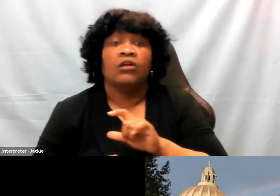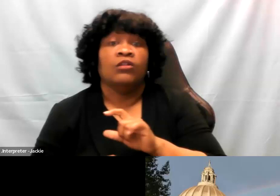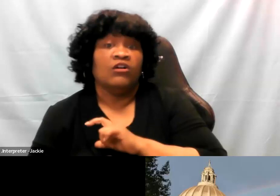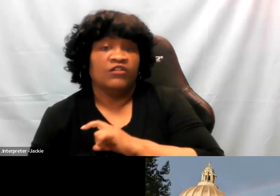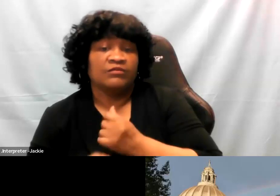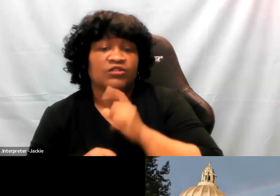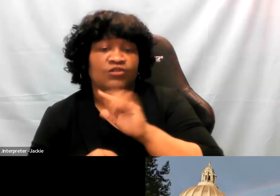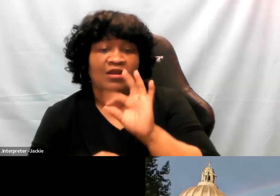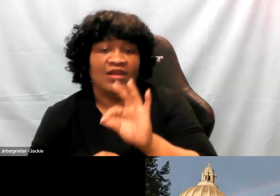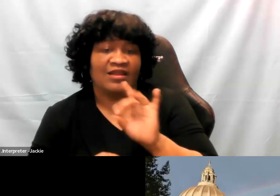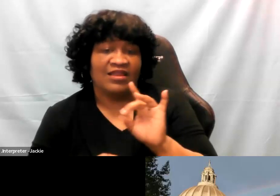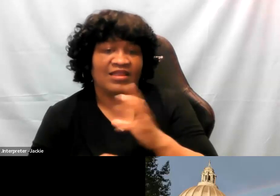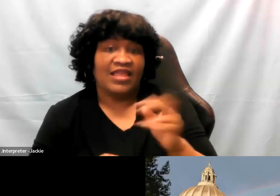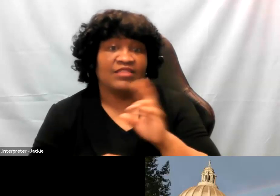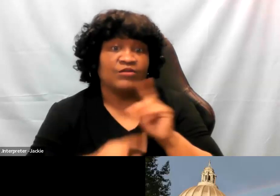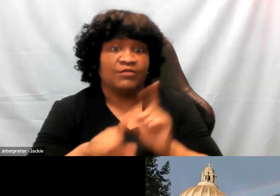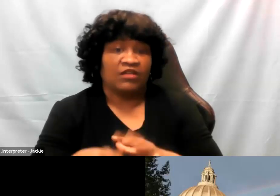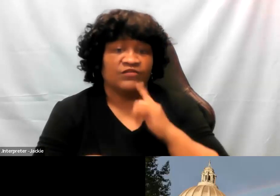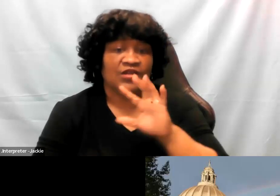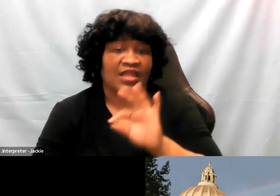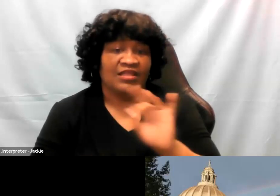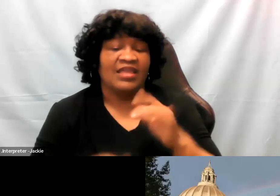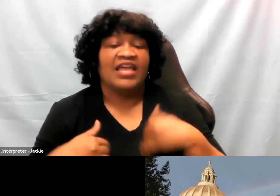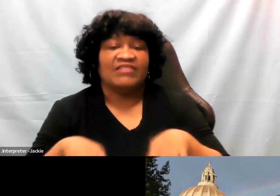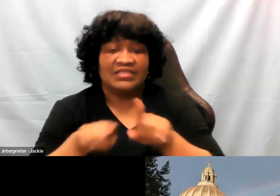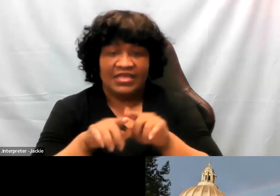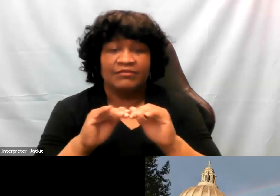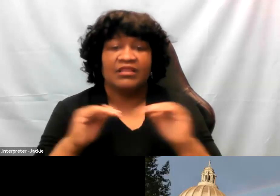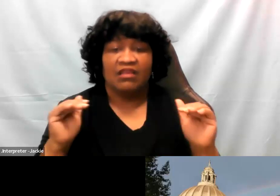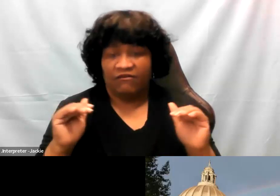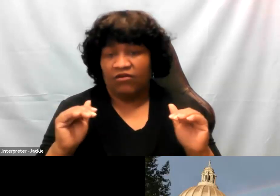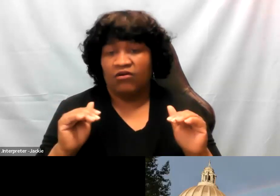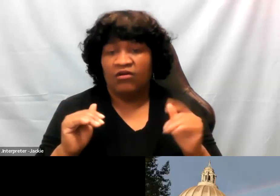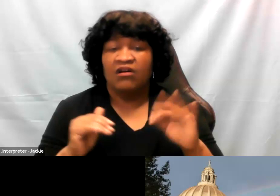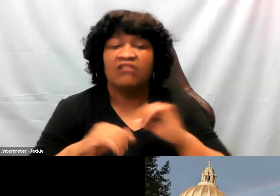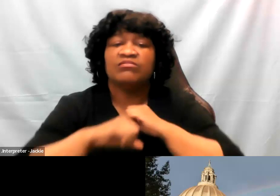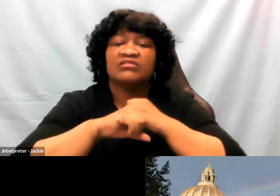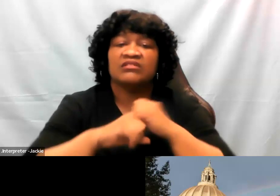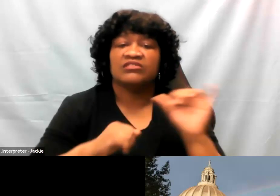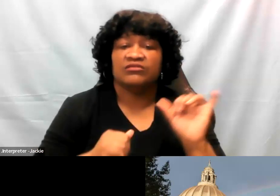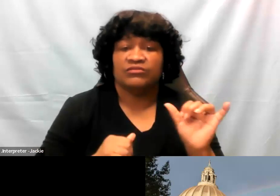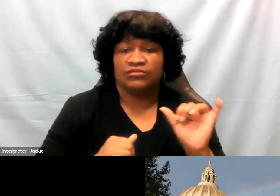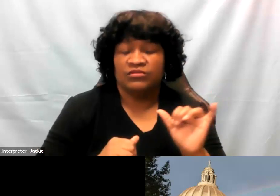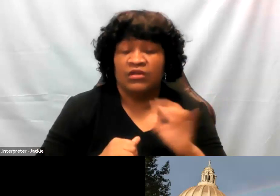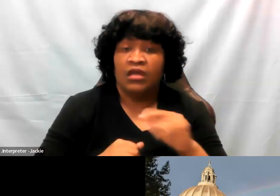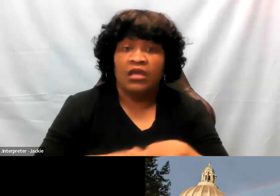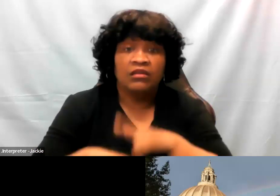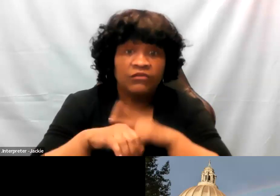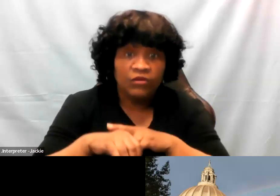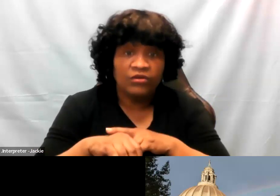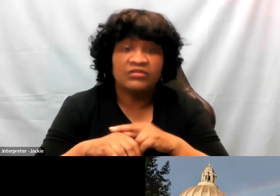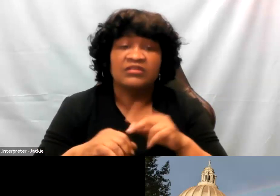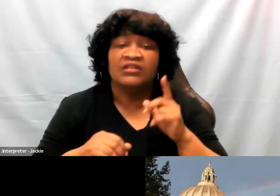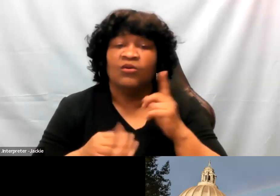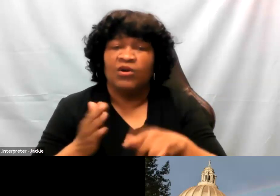that 988 and responders to 988 have the same level of protection. And then, of course, the dates that